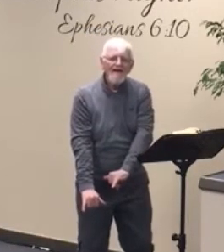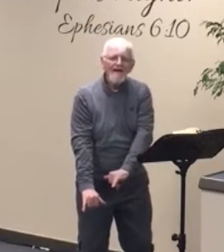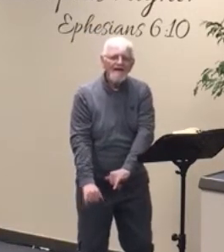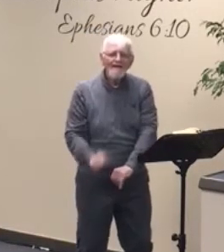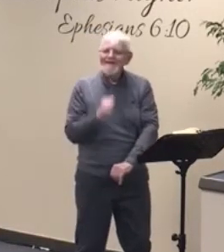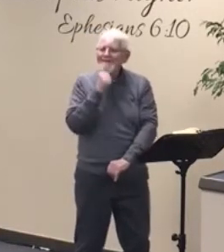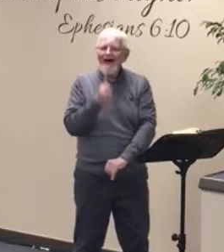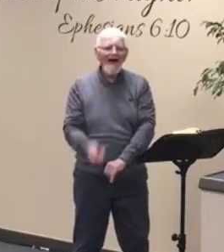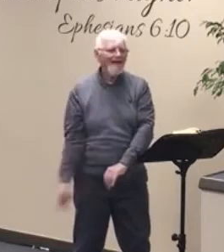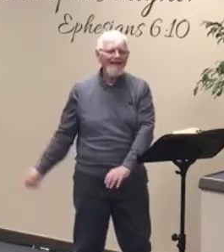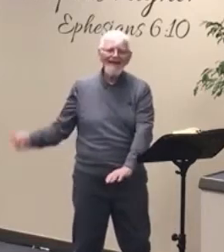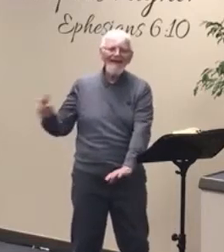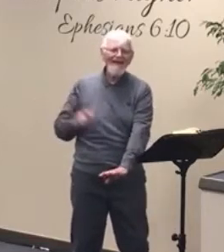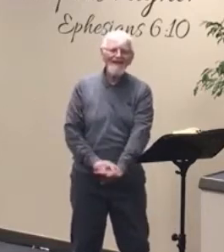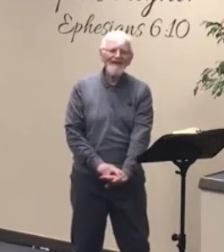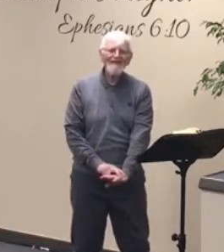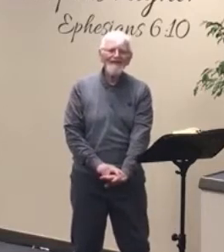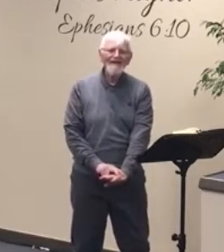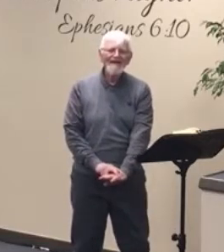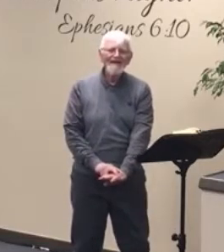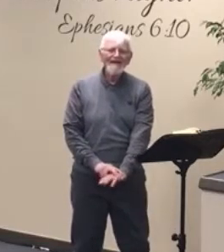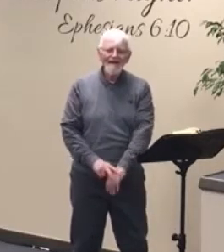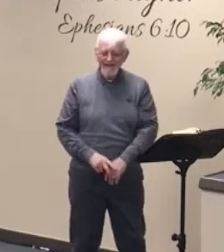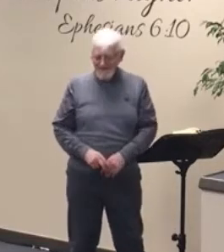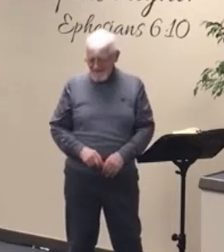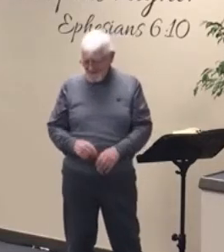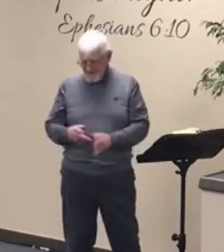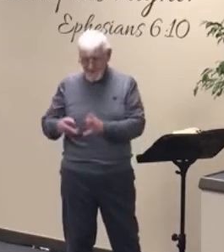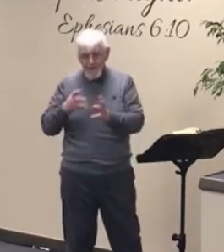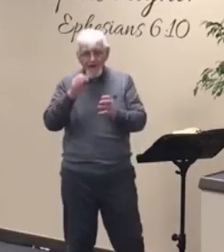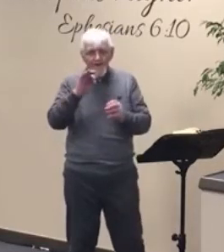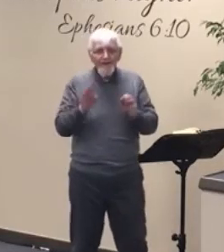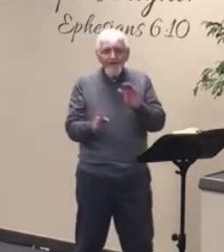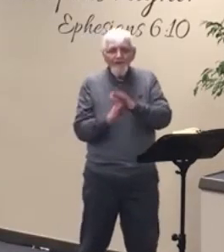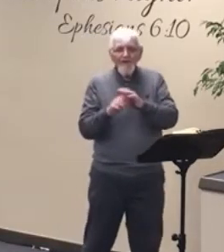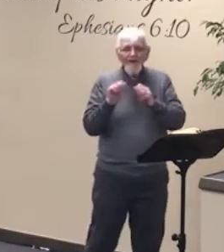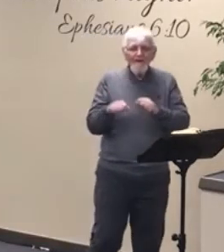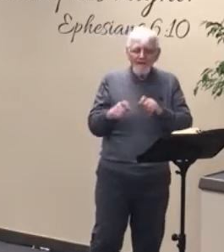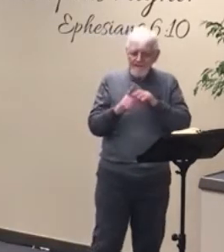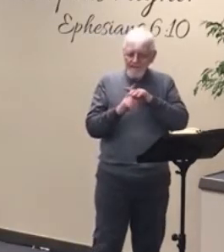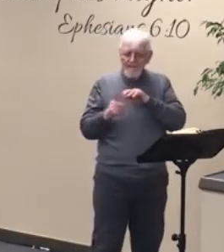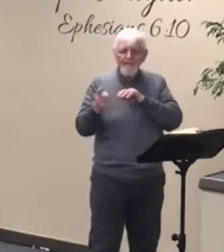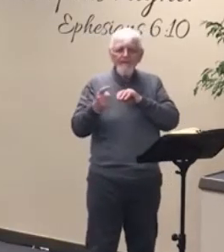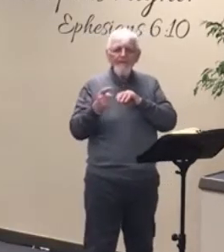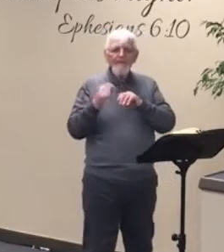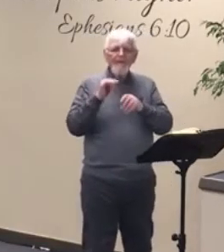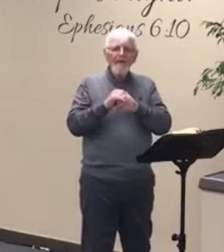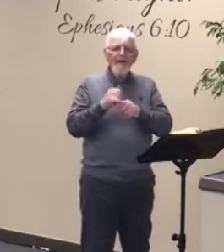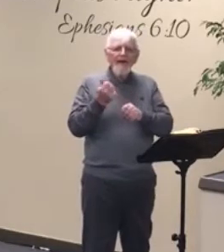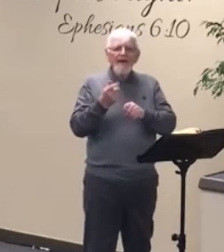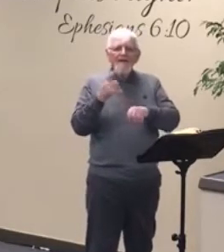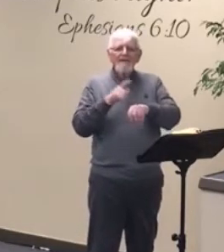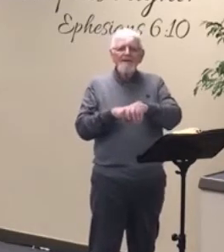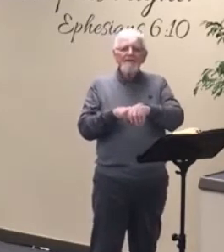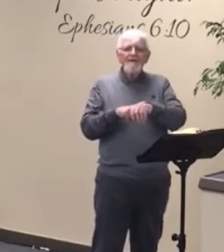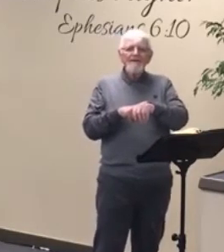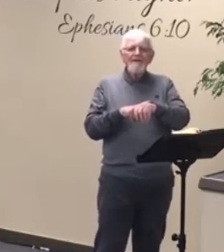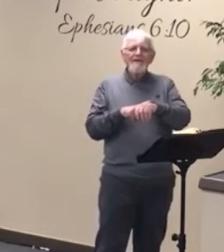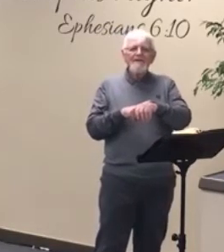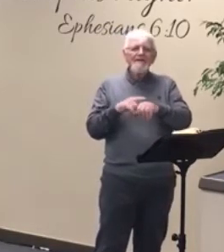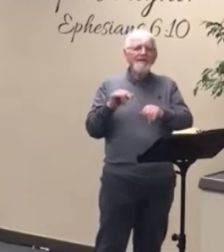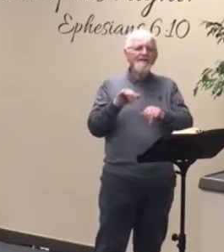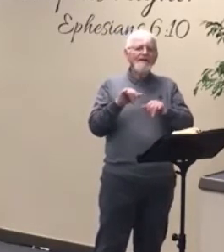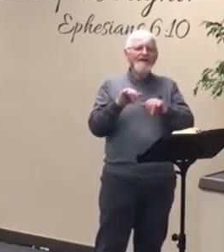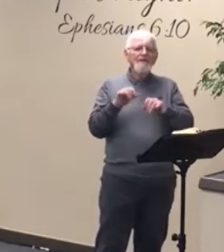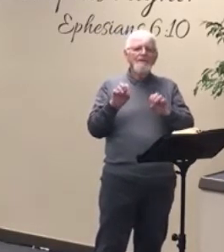Don't get up. Don't get up. Right? You know, in the process of humility, you can exit the process anytime you want by pretty much doing